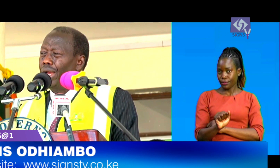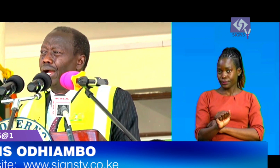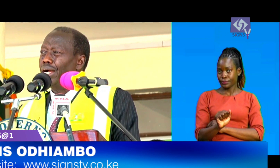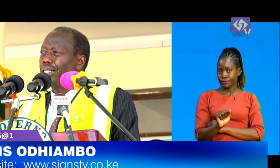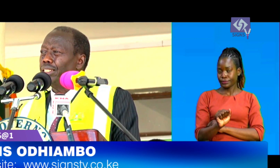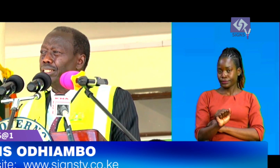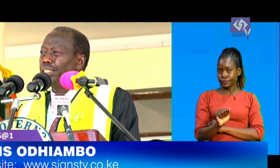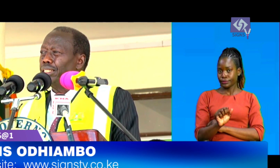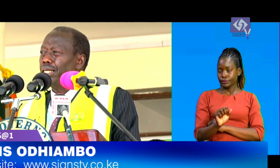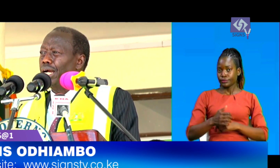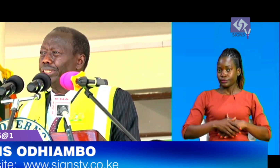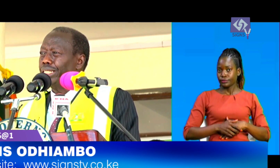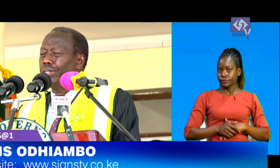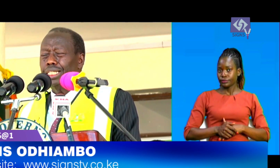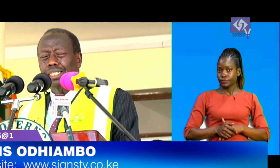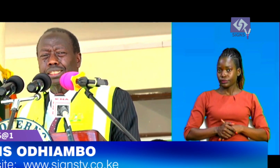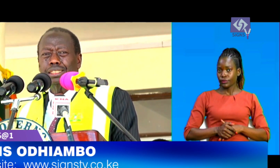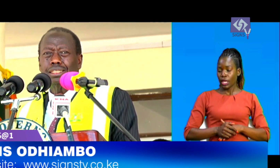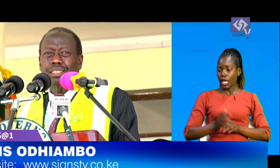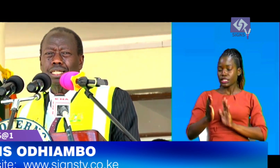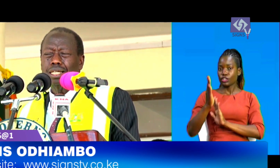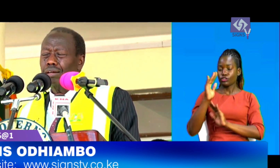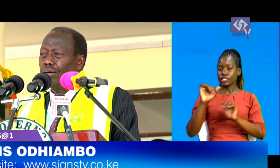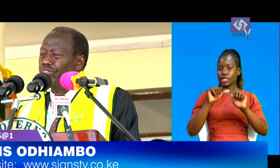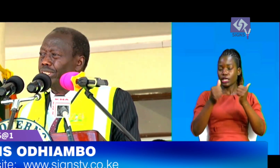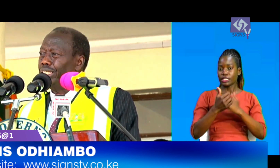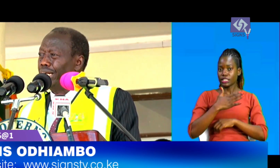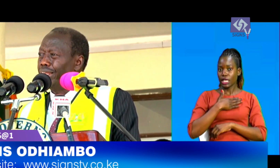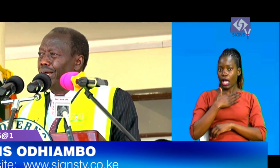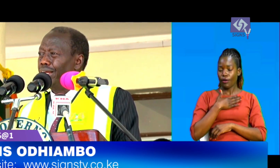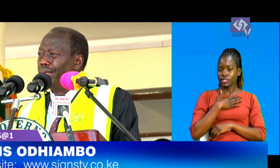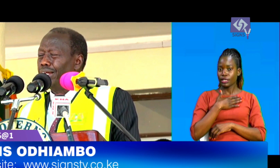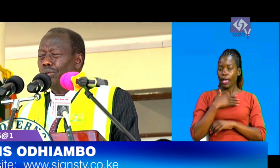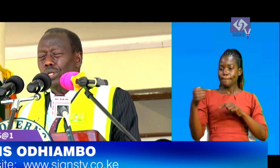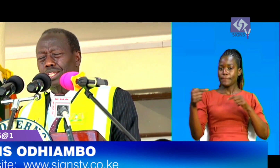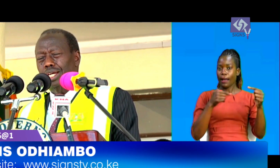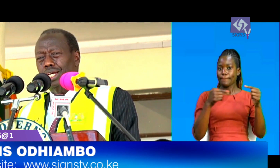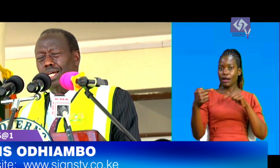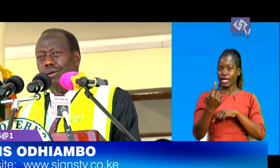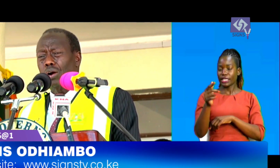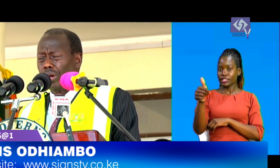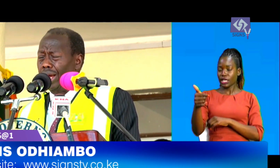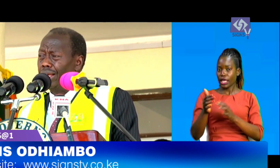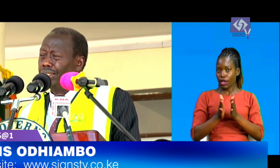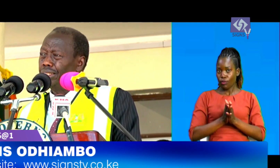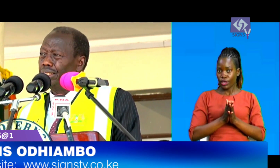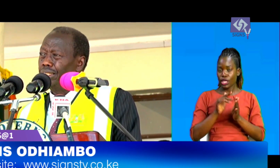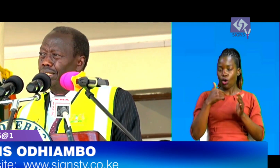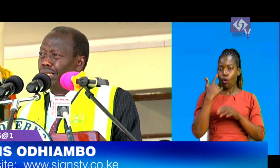where our security agencies confronted each other with Wakora. I